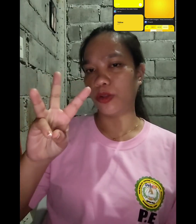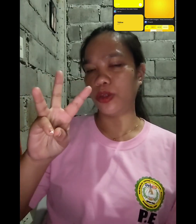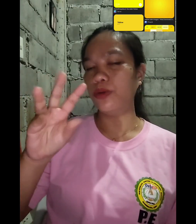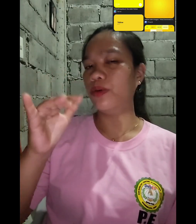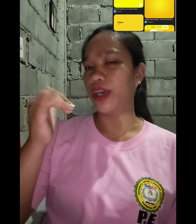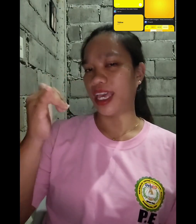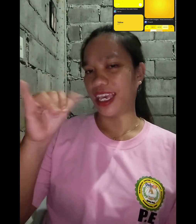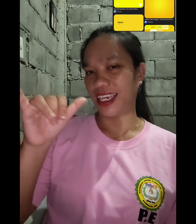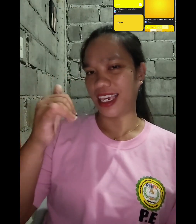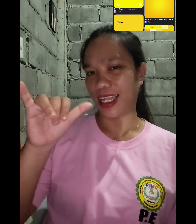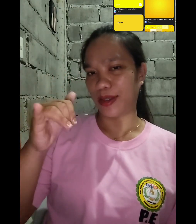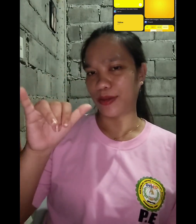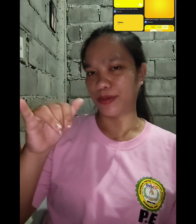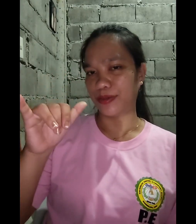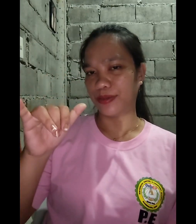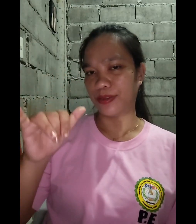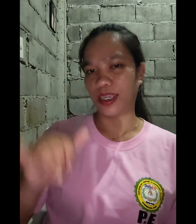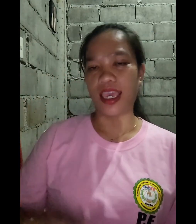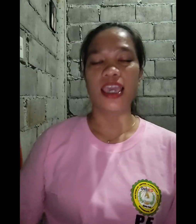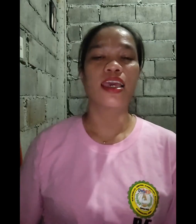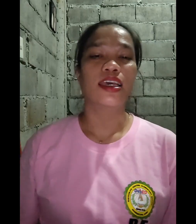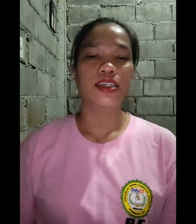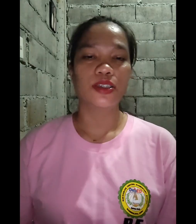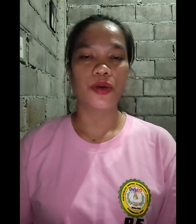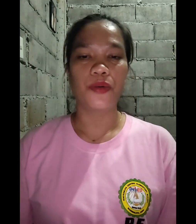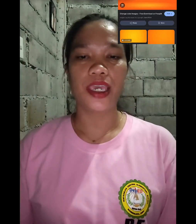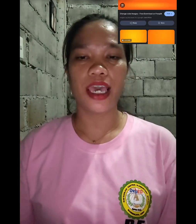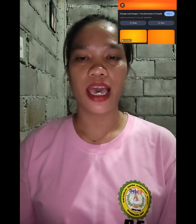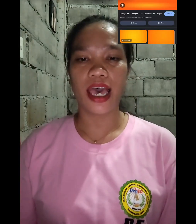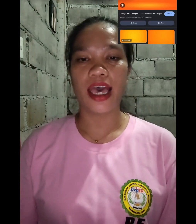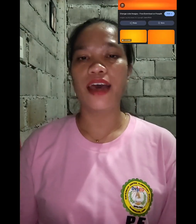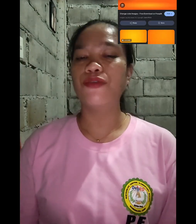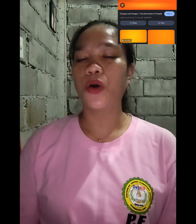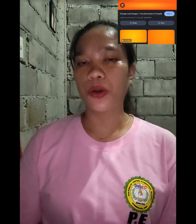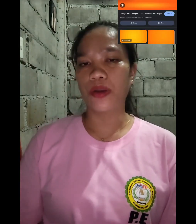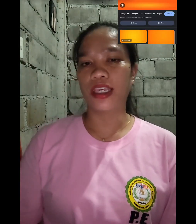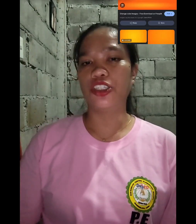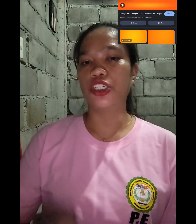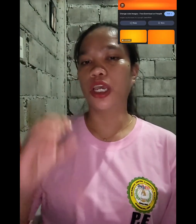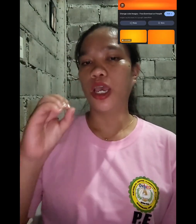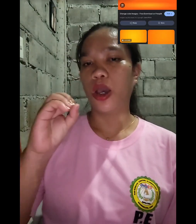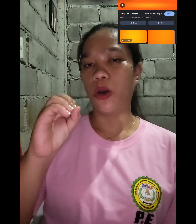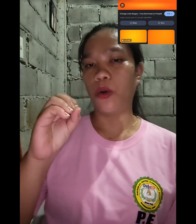Y-E-L-L-O-W, yellow. So we have orange.